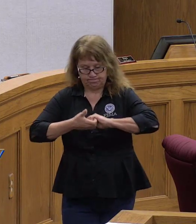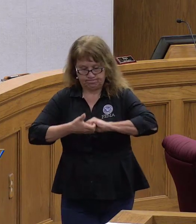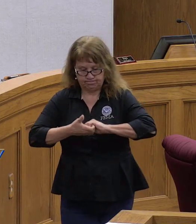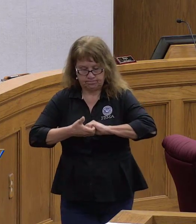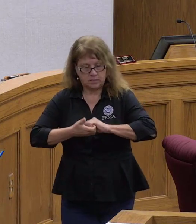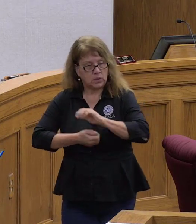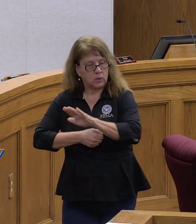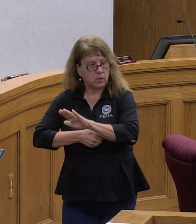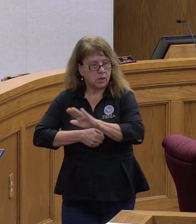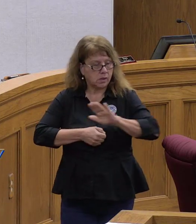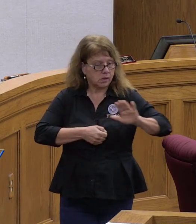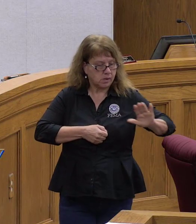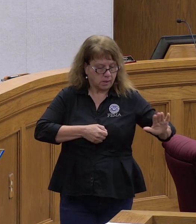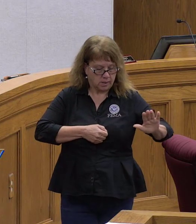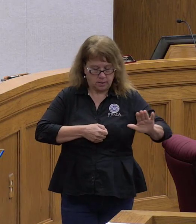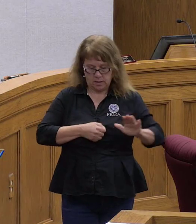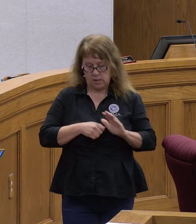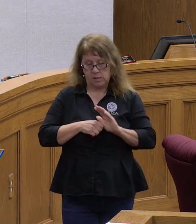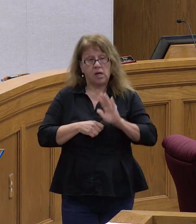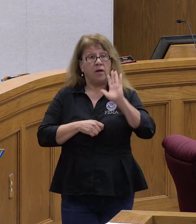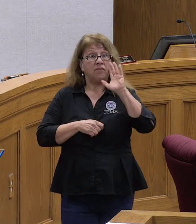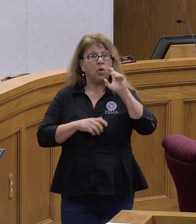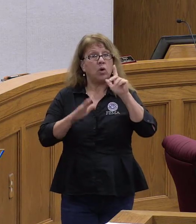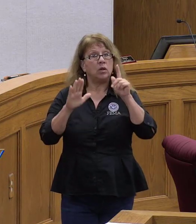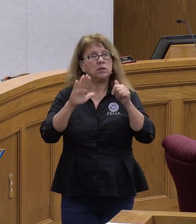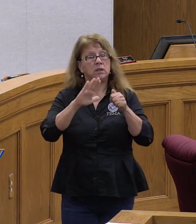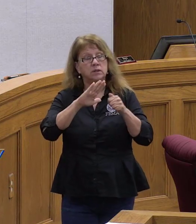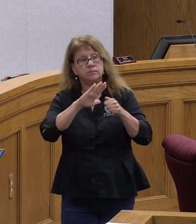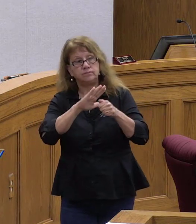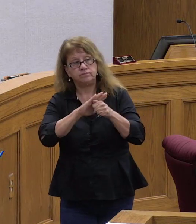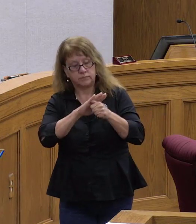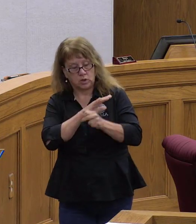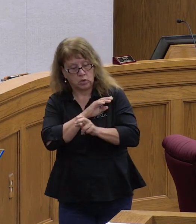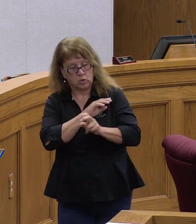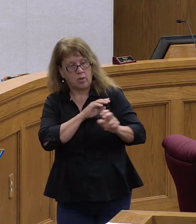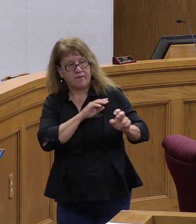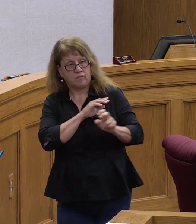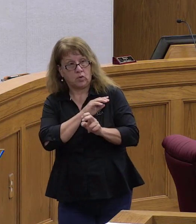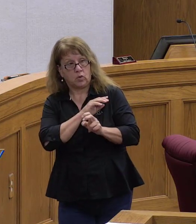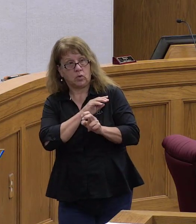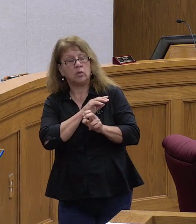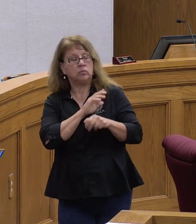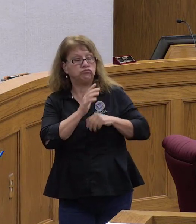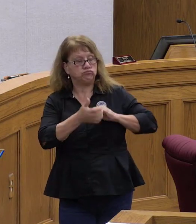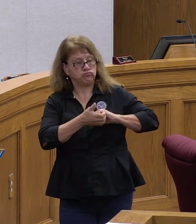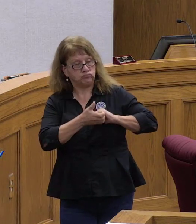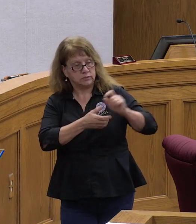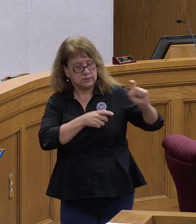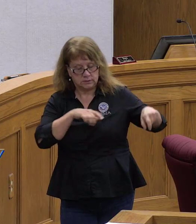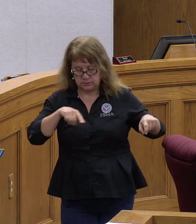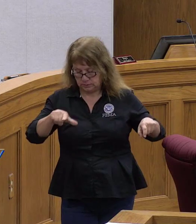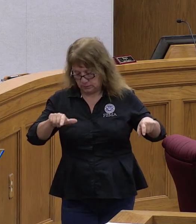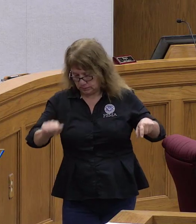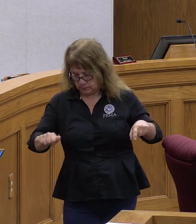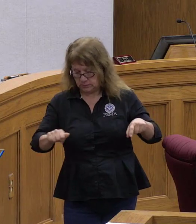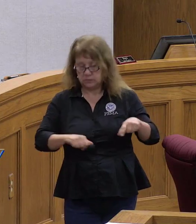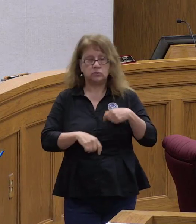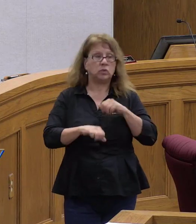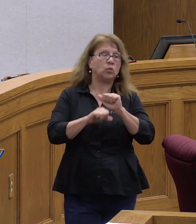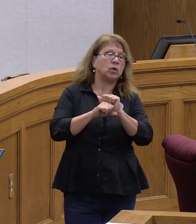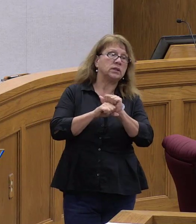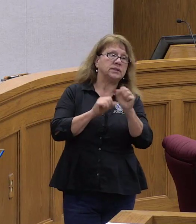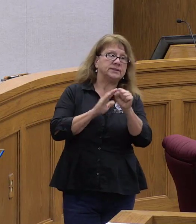effort for the shelter consolidation and the transfer of Louisiana clients. We continue to work very closely with the state EOC and